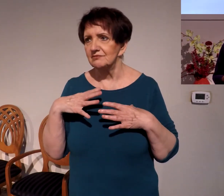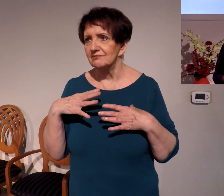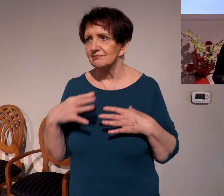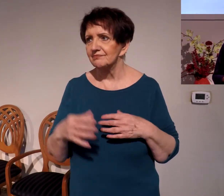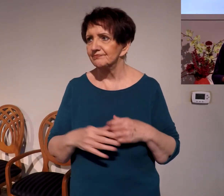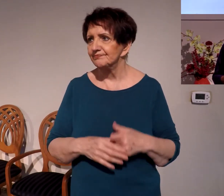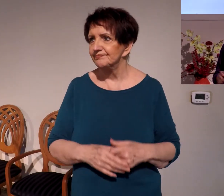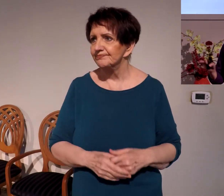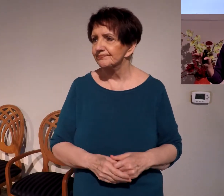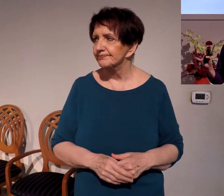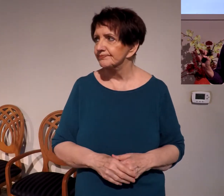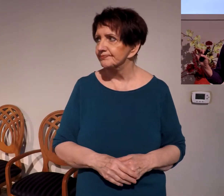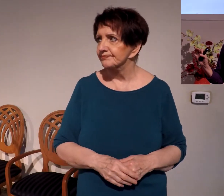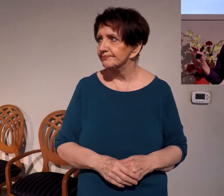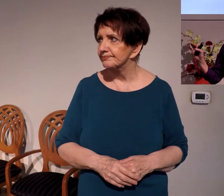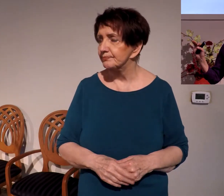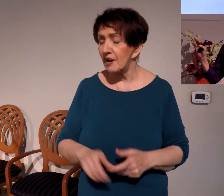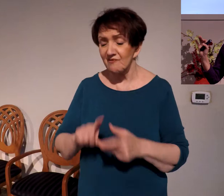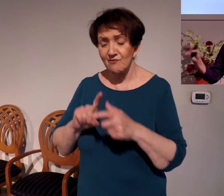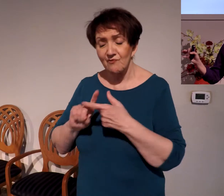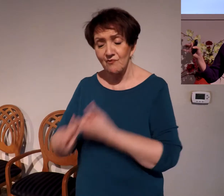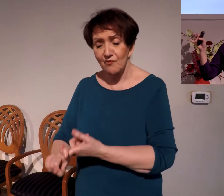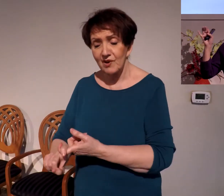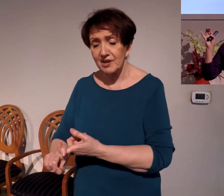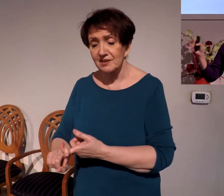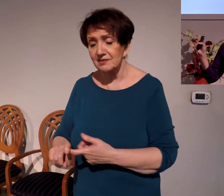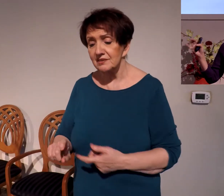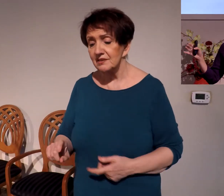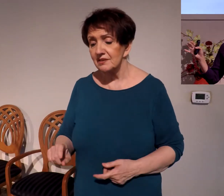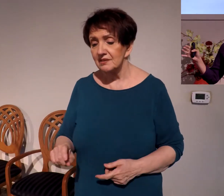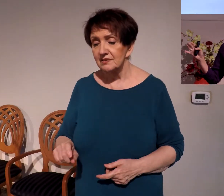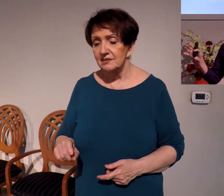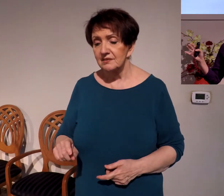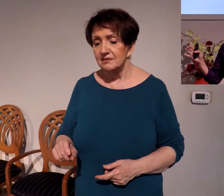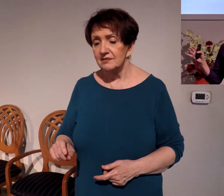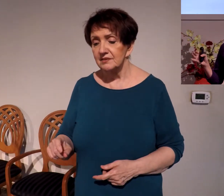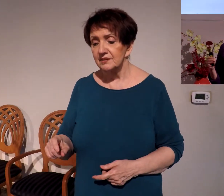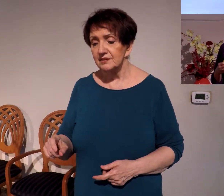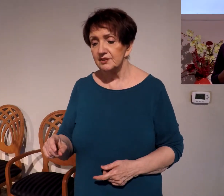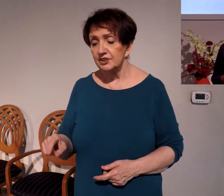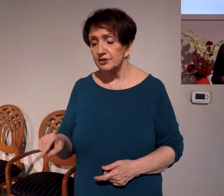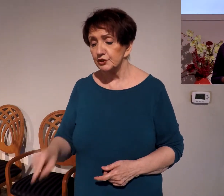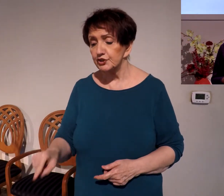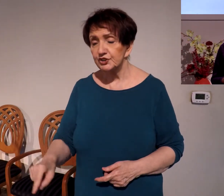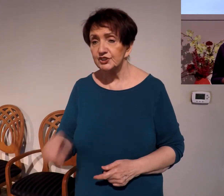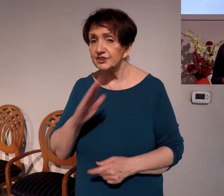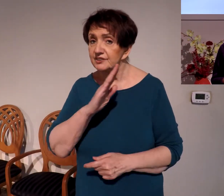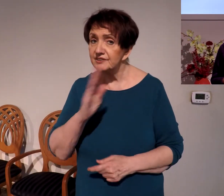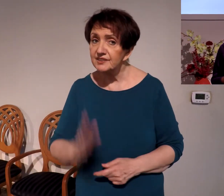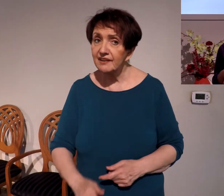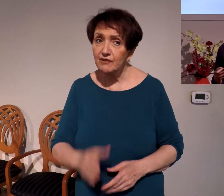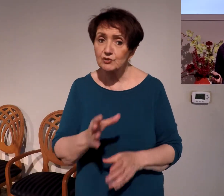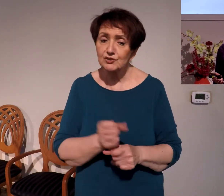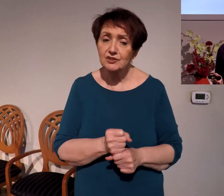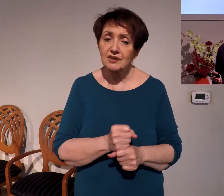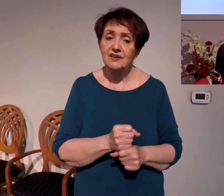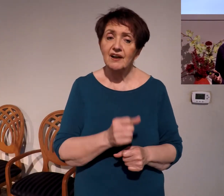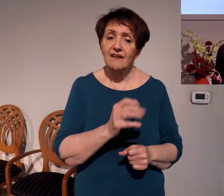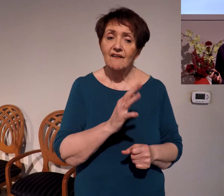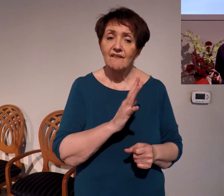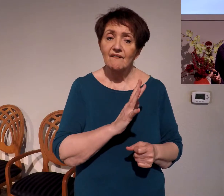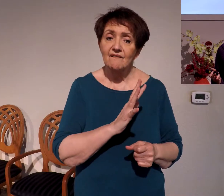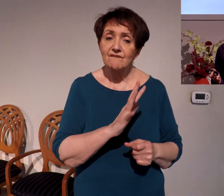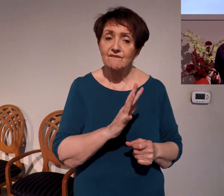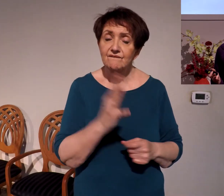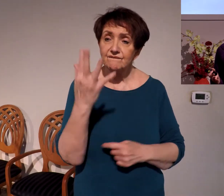ago, we were talking, and that person she'd never taken 5 days together in a row. And when I asked her to take 10 days, she